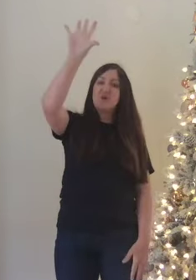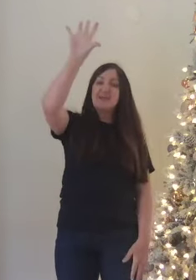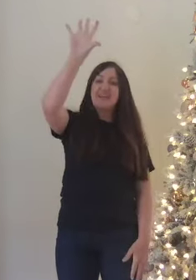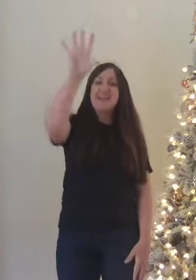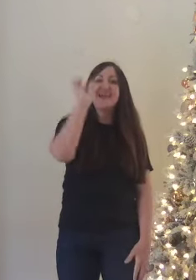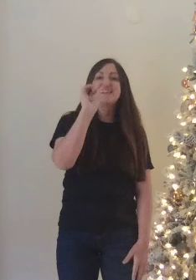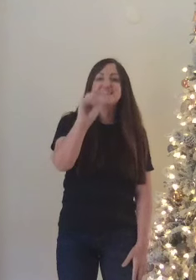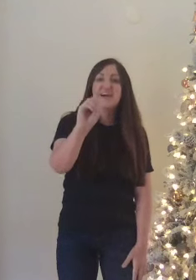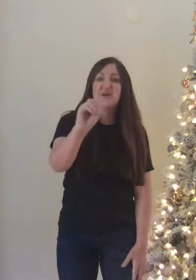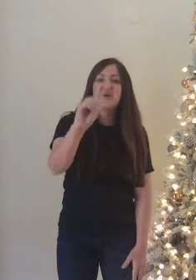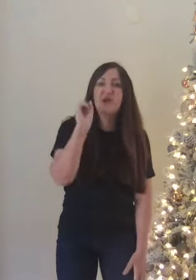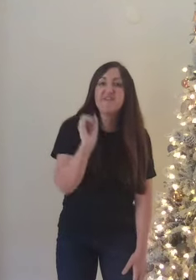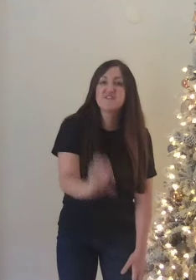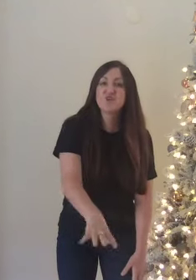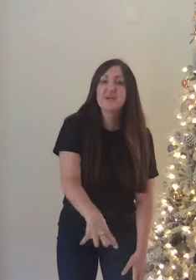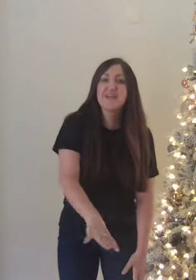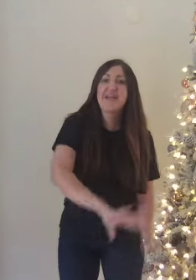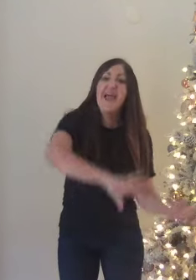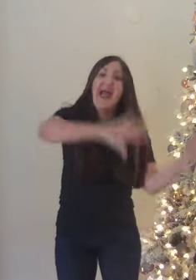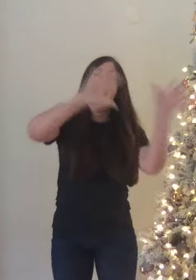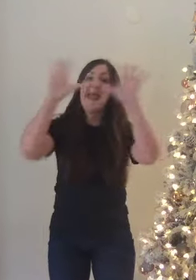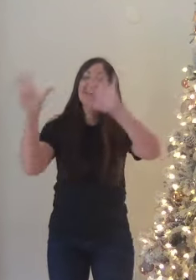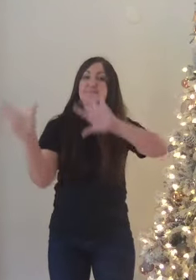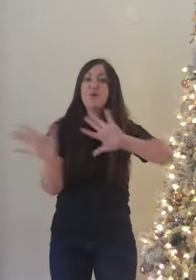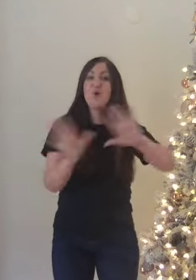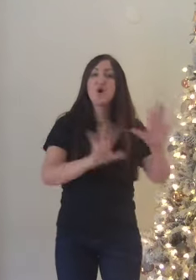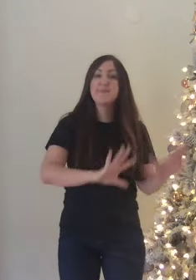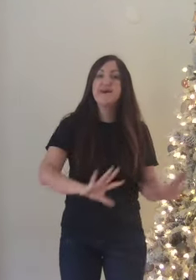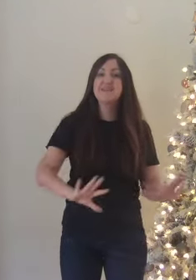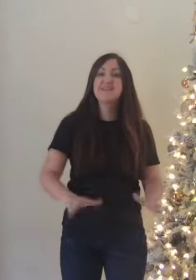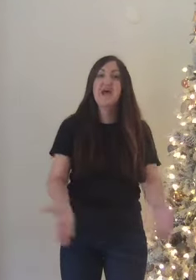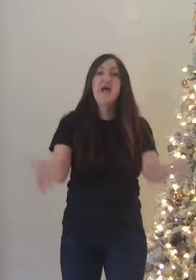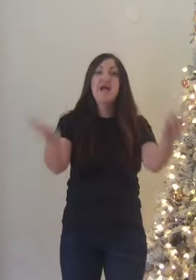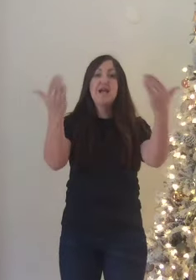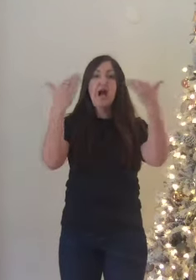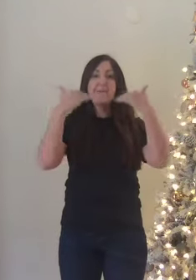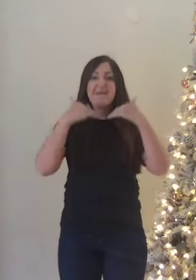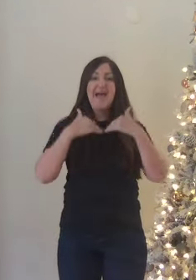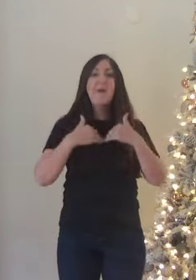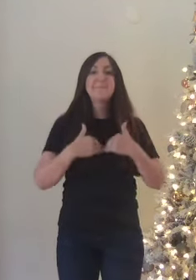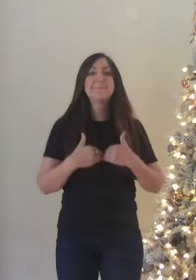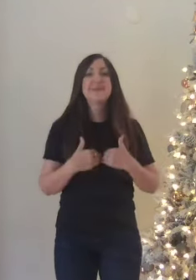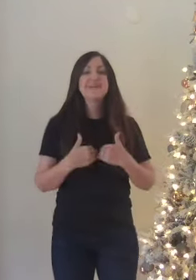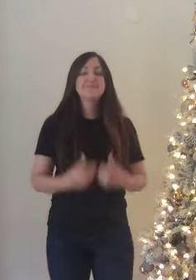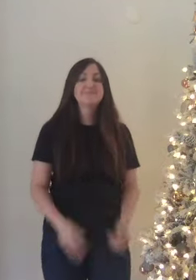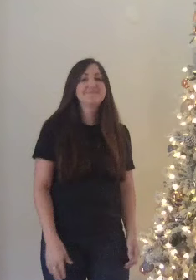tree decorate the tree hang some orament come help